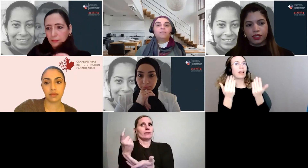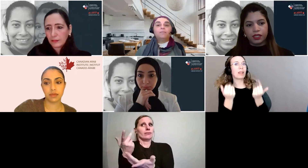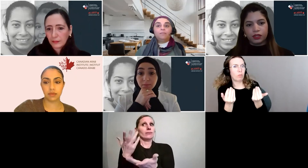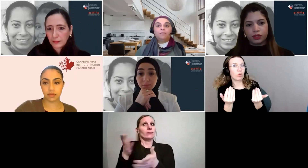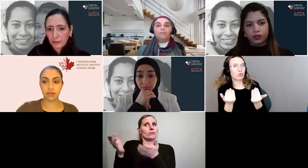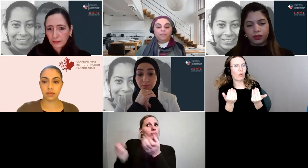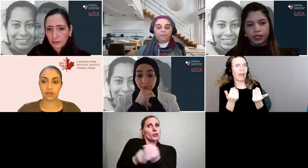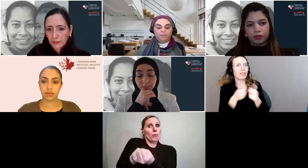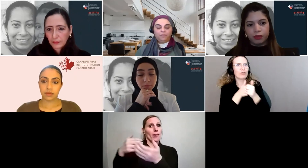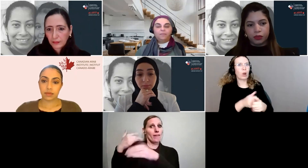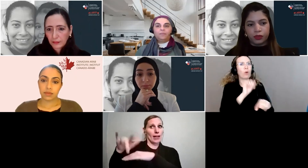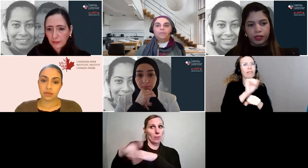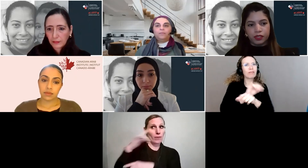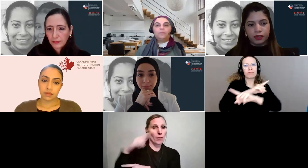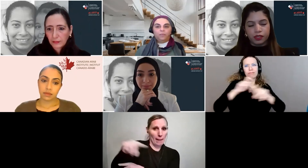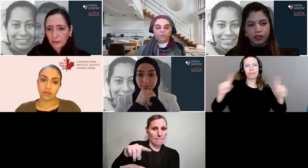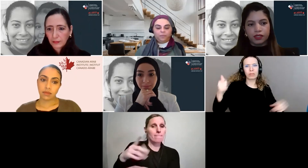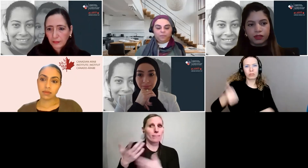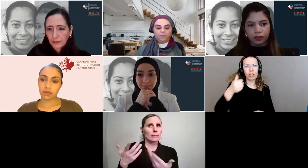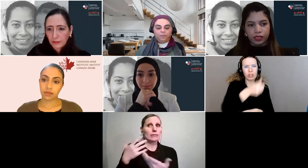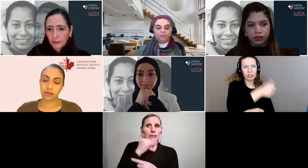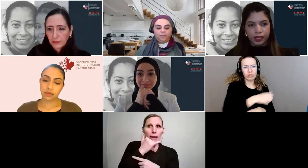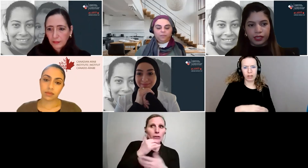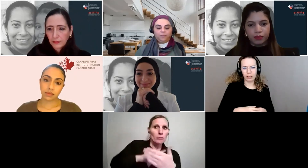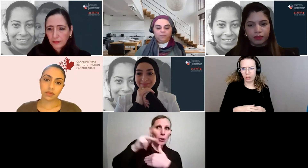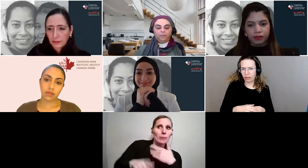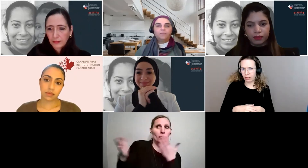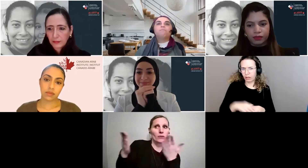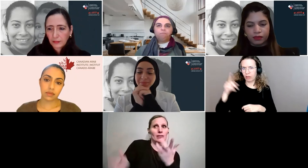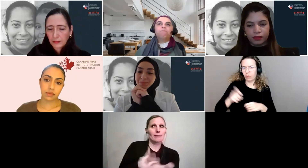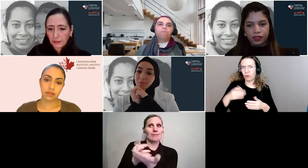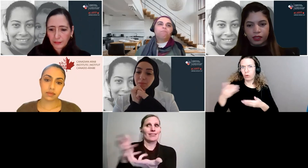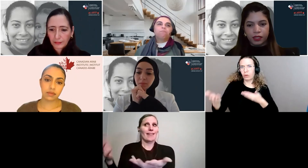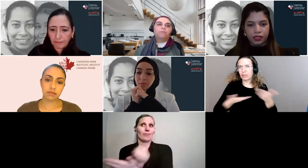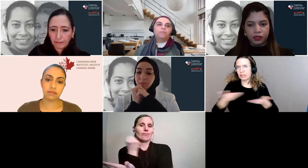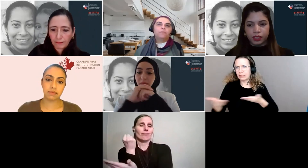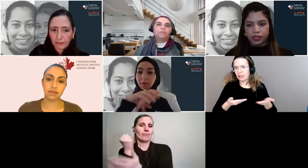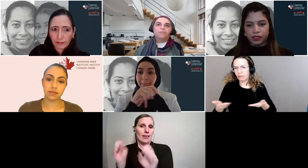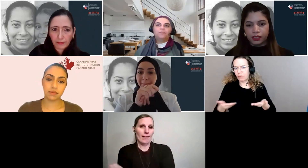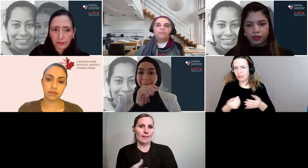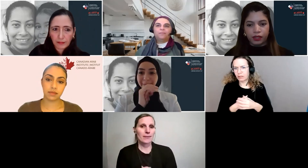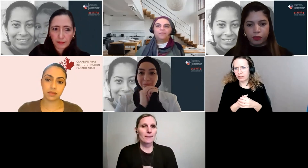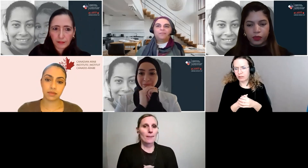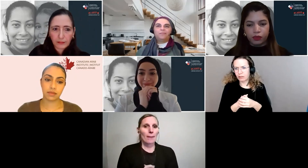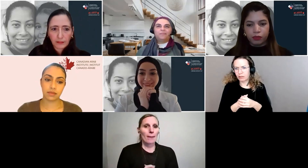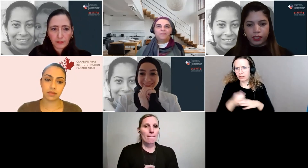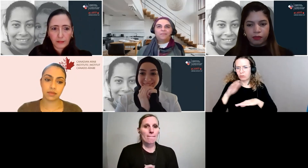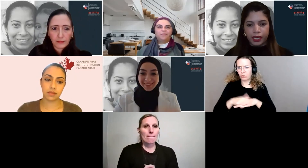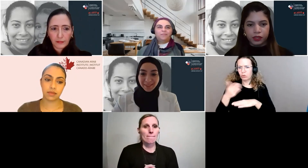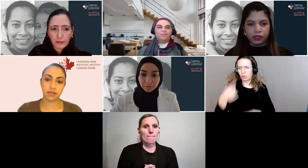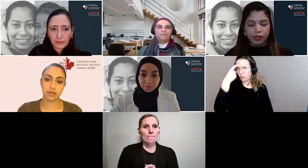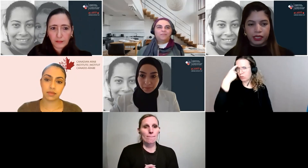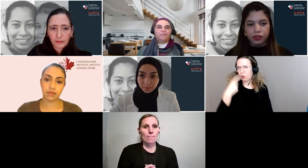serve, to then build programs and services according to that. And I can share, I think, being